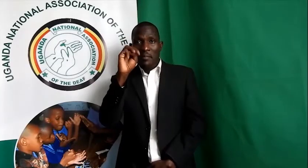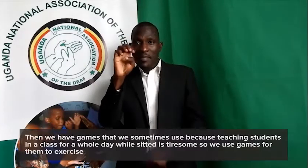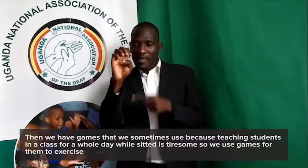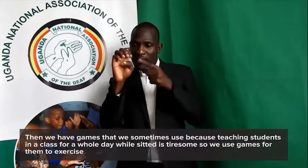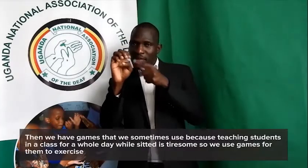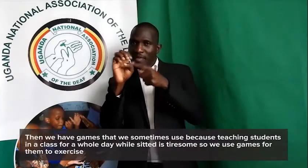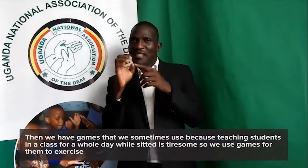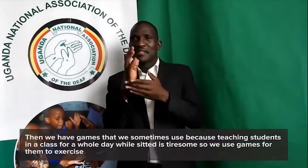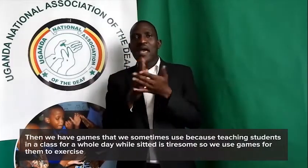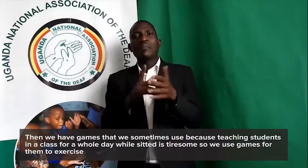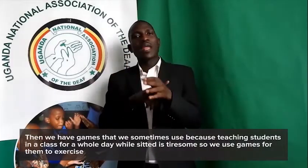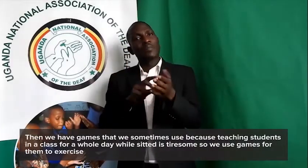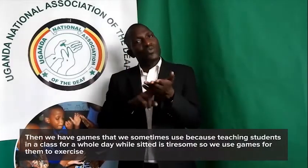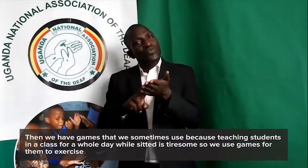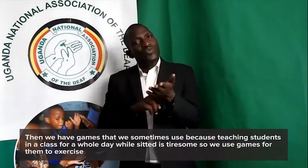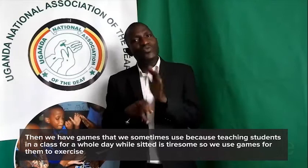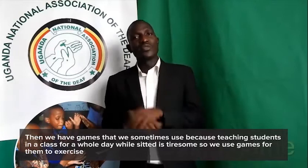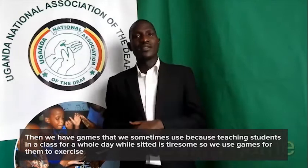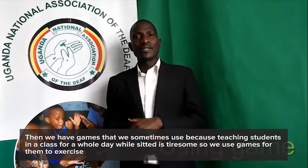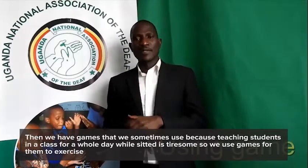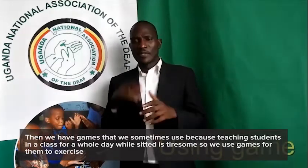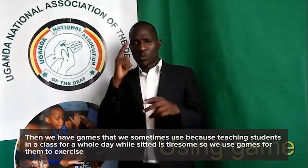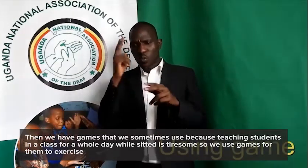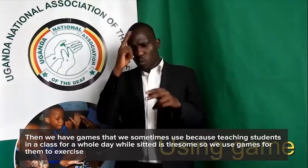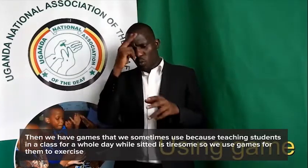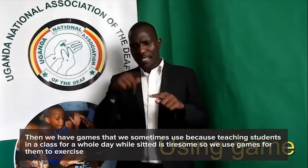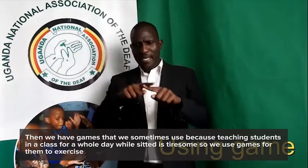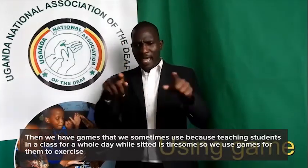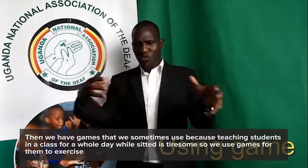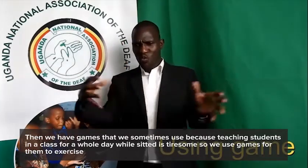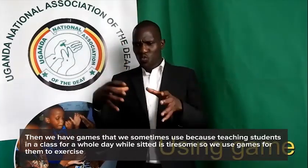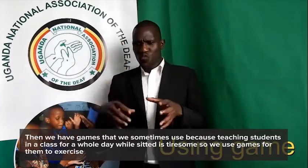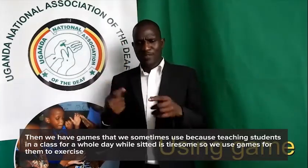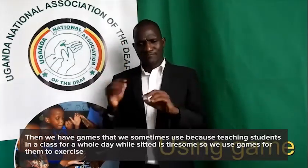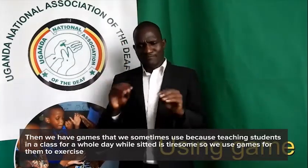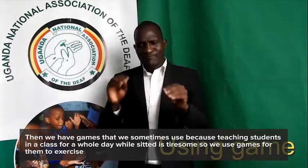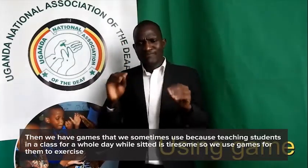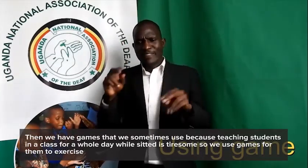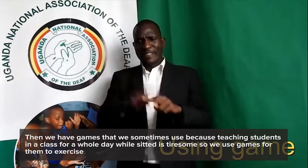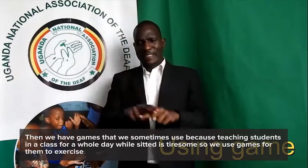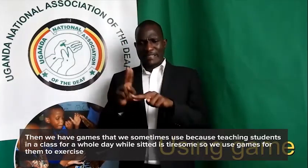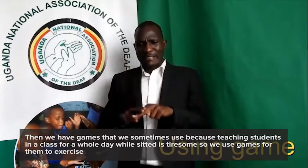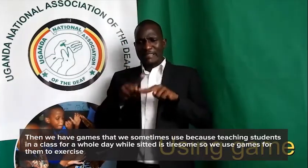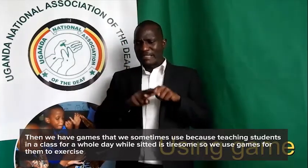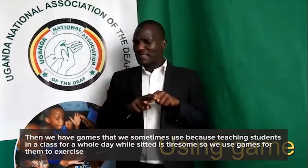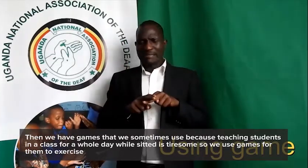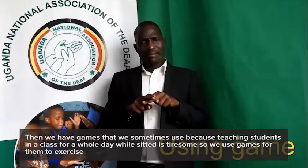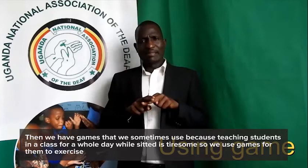And then we have games that we sometimes use, because teaching students in a class for a whole day